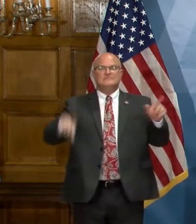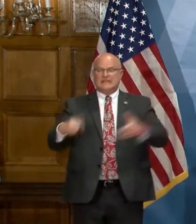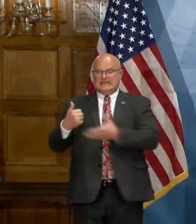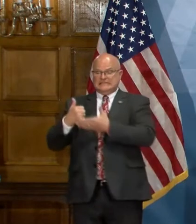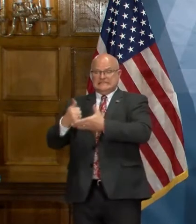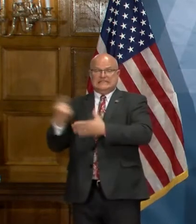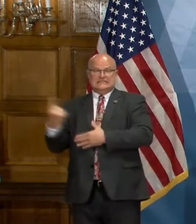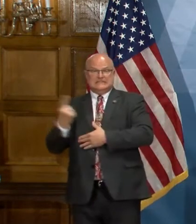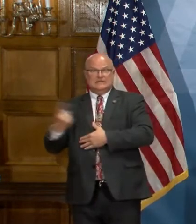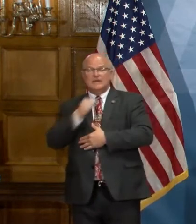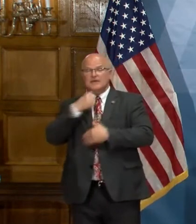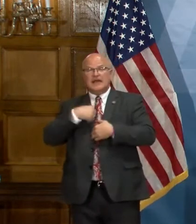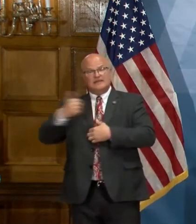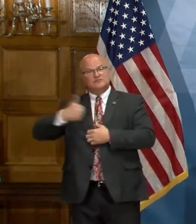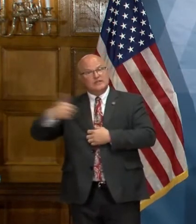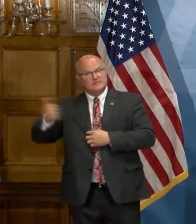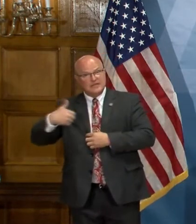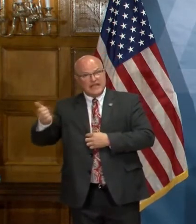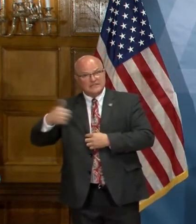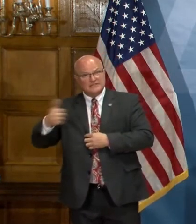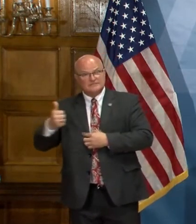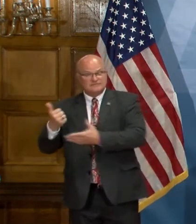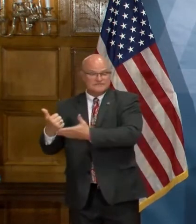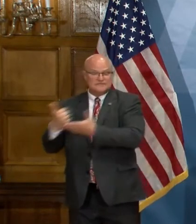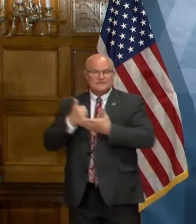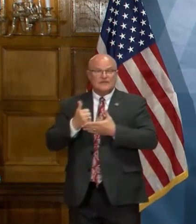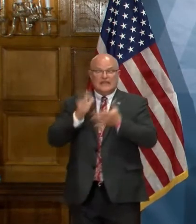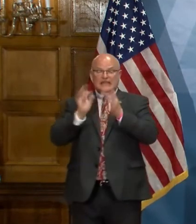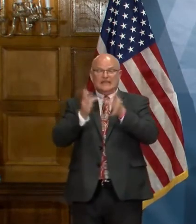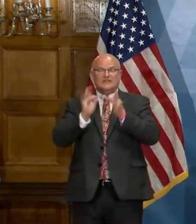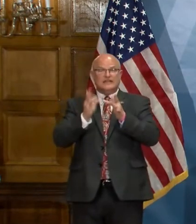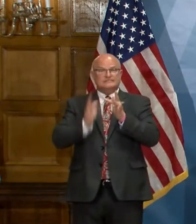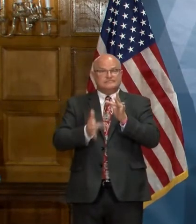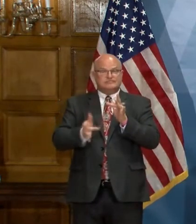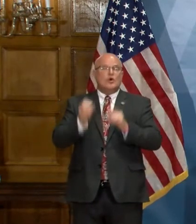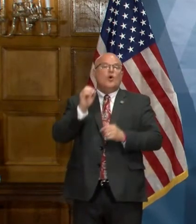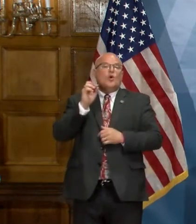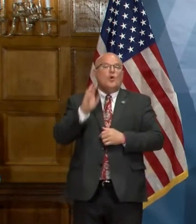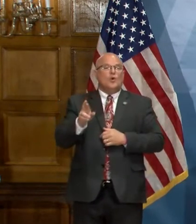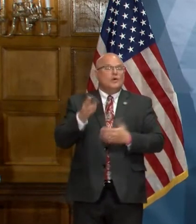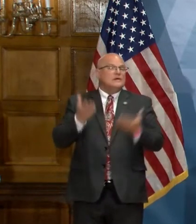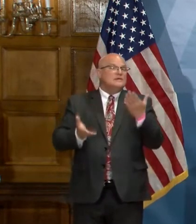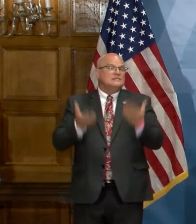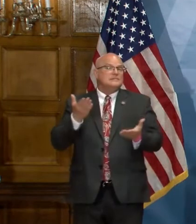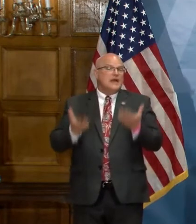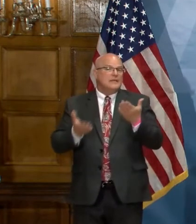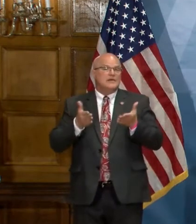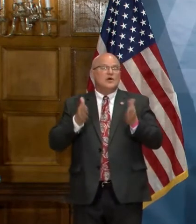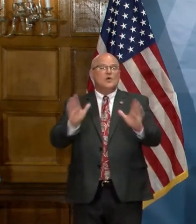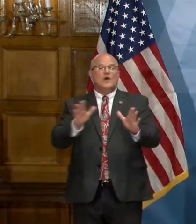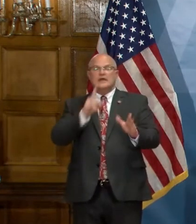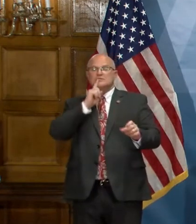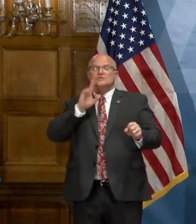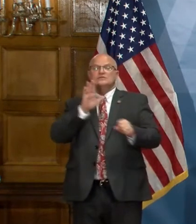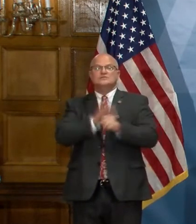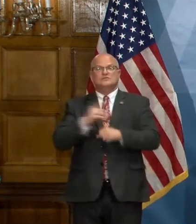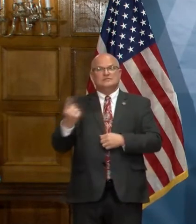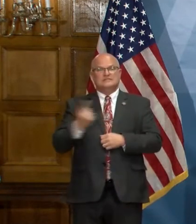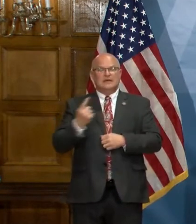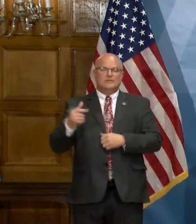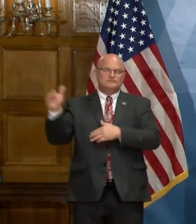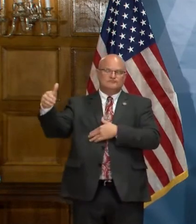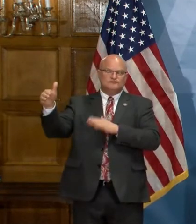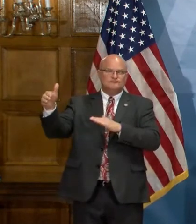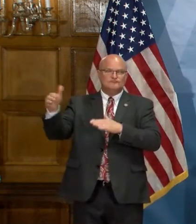assisting someone who may not have transportation, internet access, or it may be a way to reassure someone who